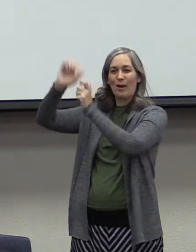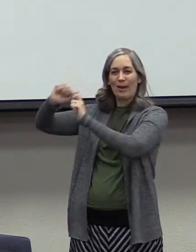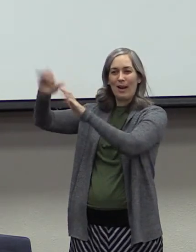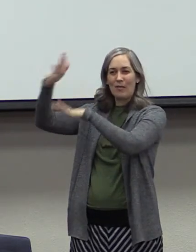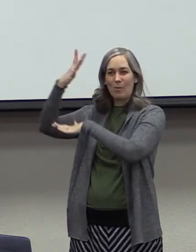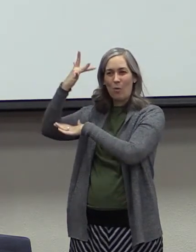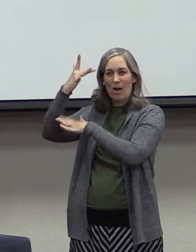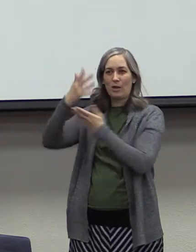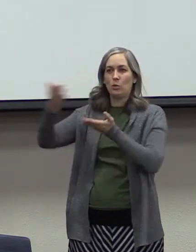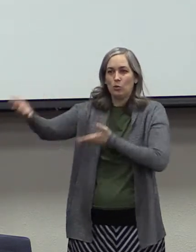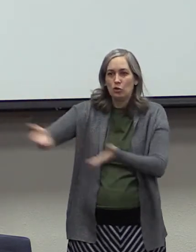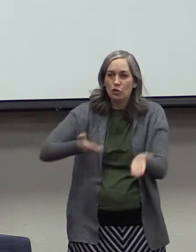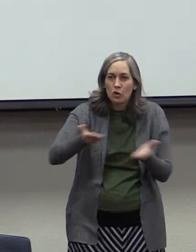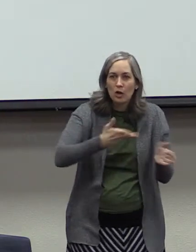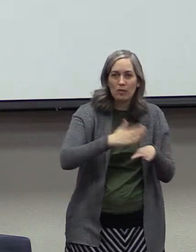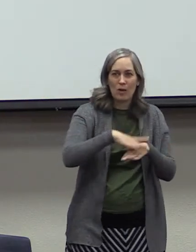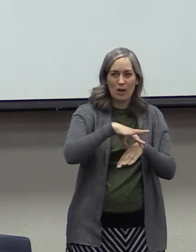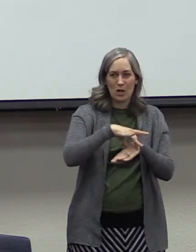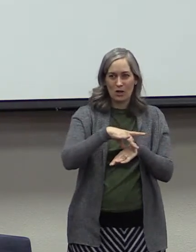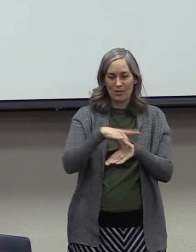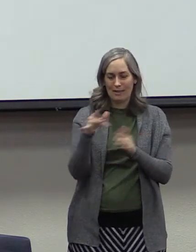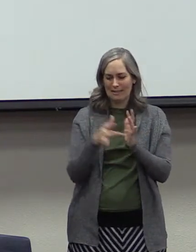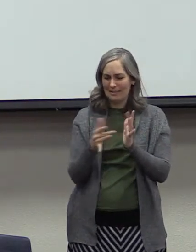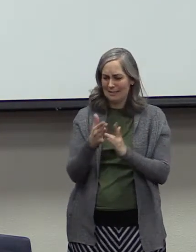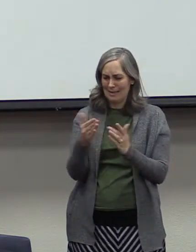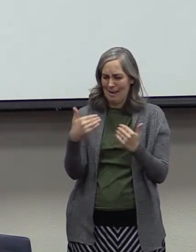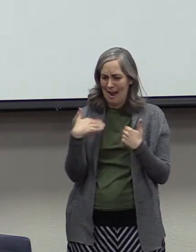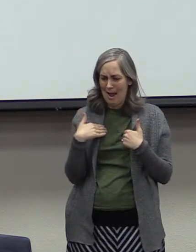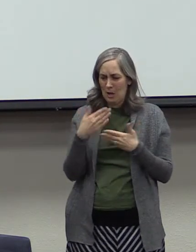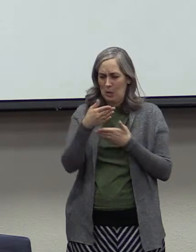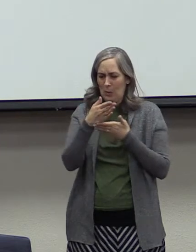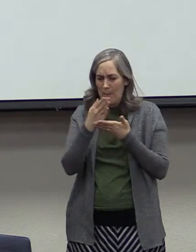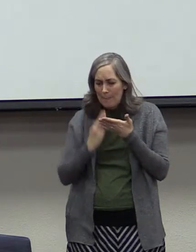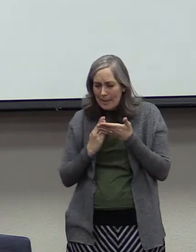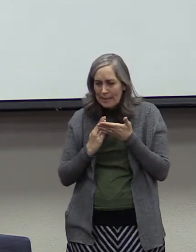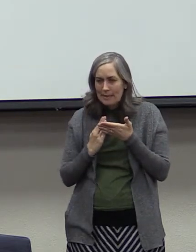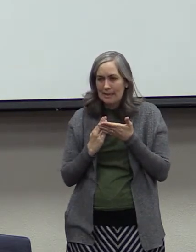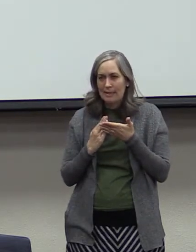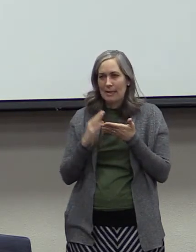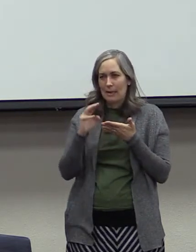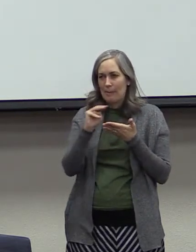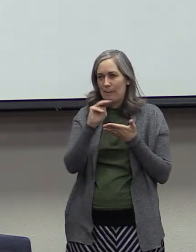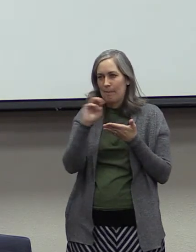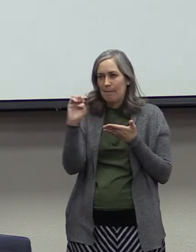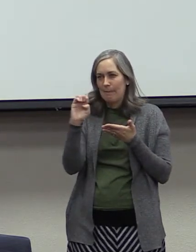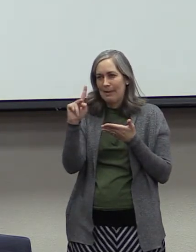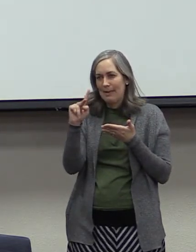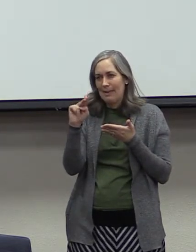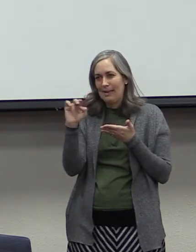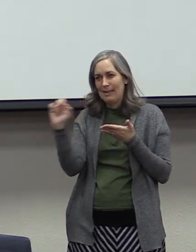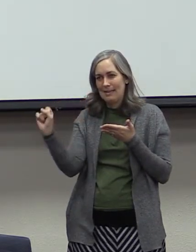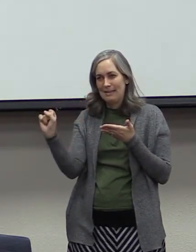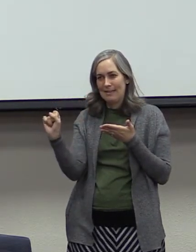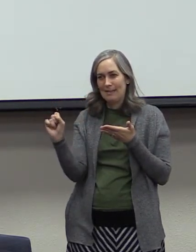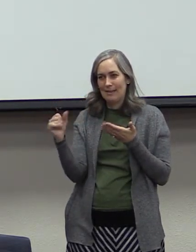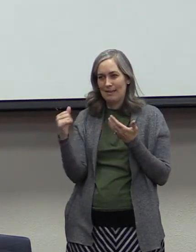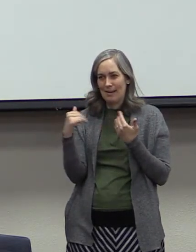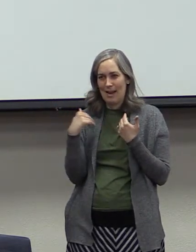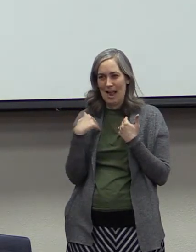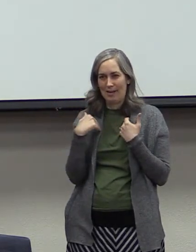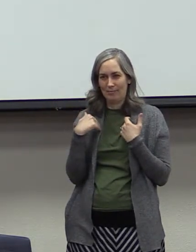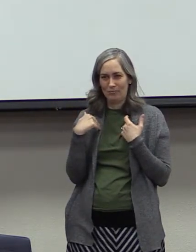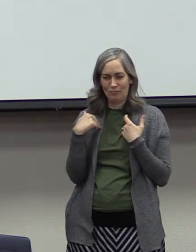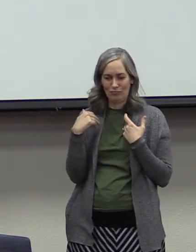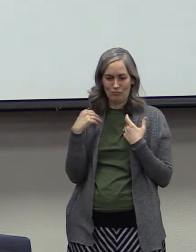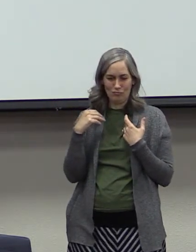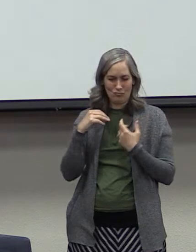was characterized by humility, meekness, all kinds of strength, controlled